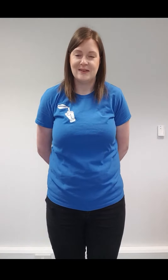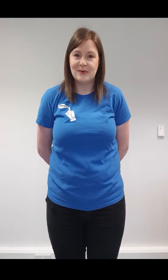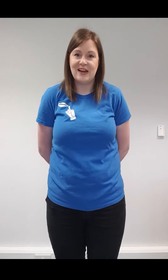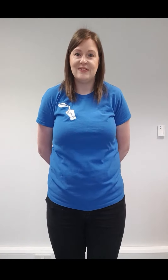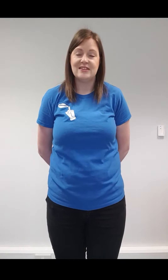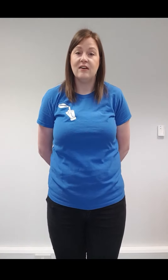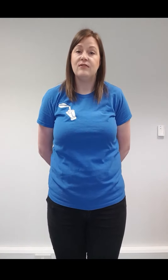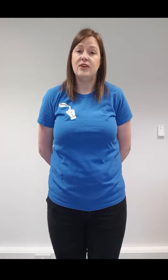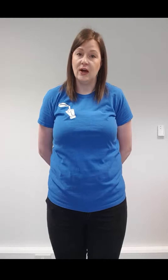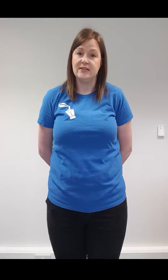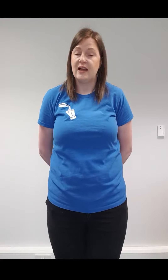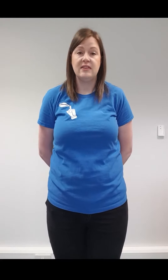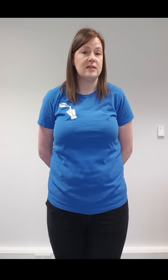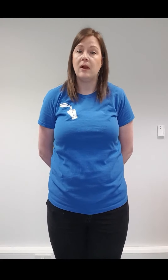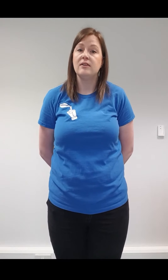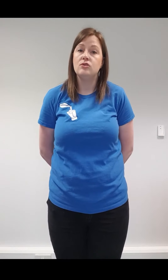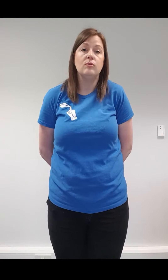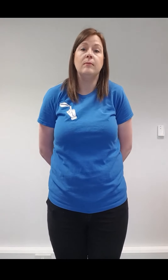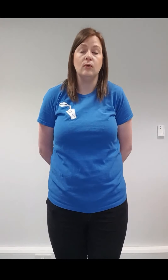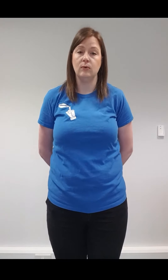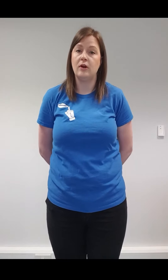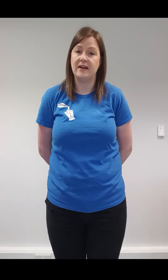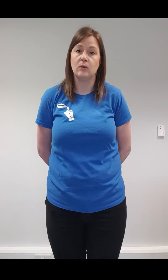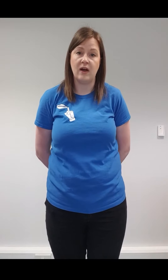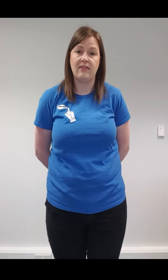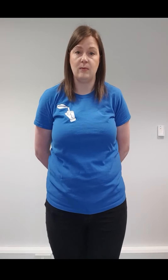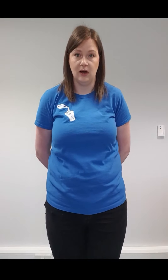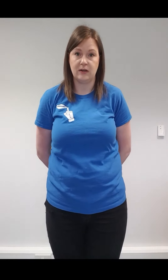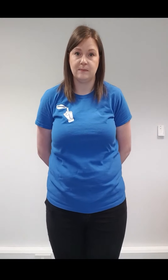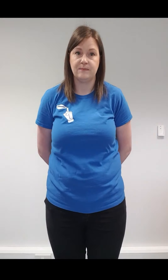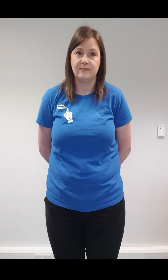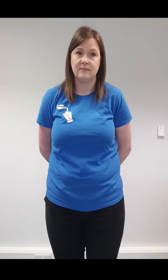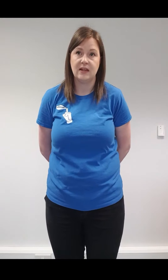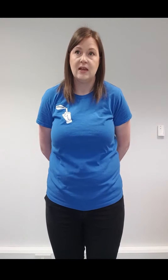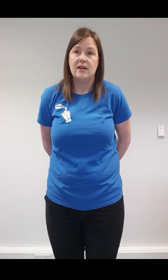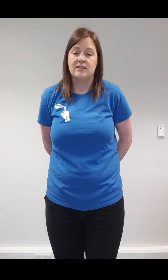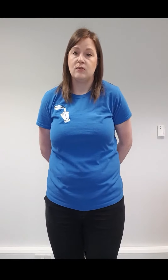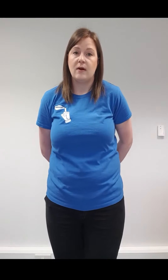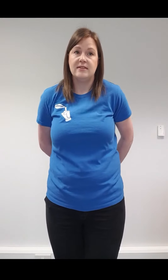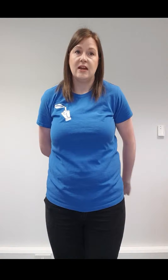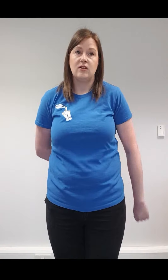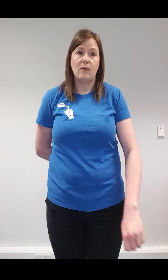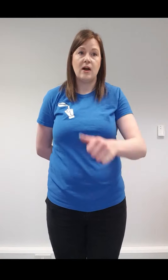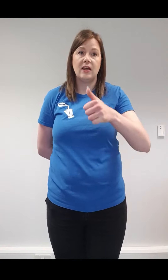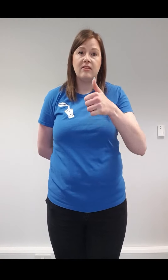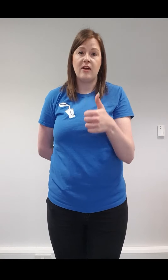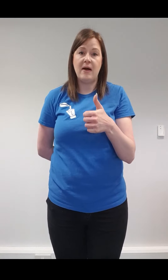we'll learn the sign for nurse, and this applies to them all, no matter where they work. So you're going to take your working thumb